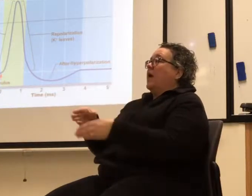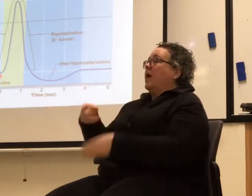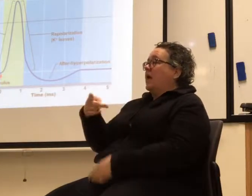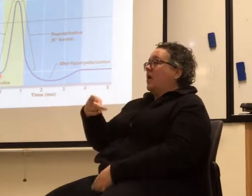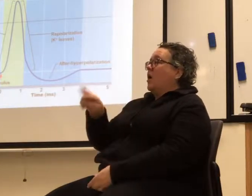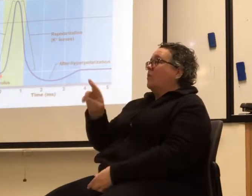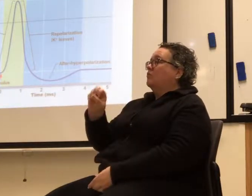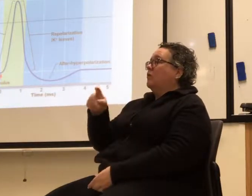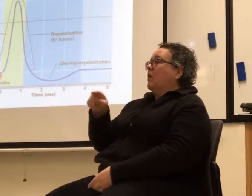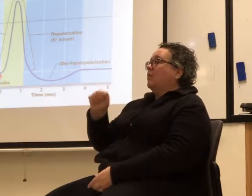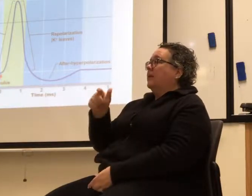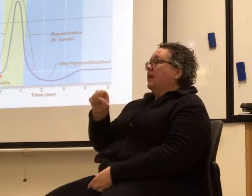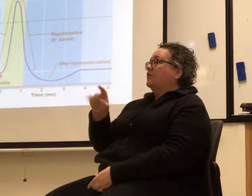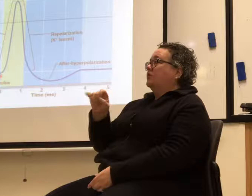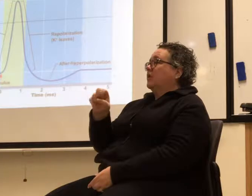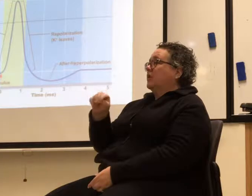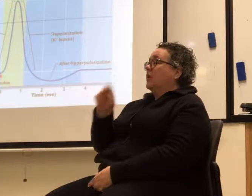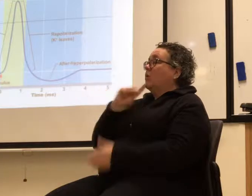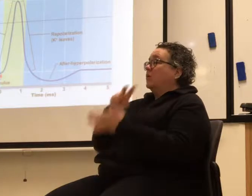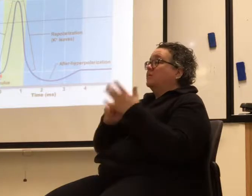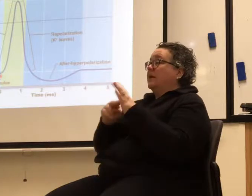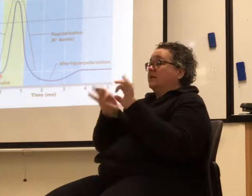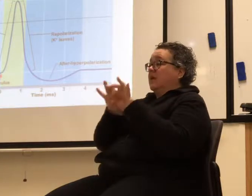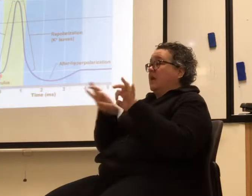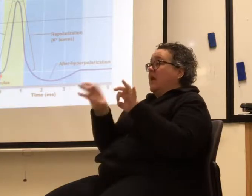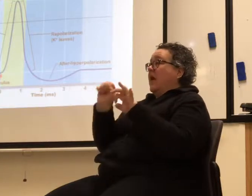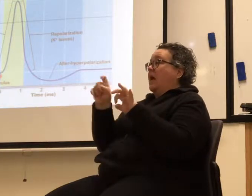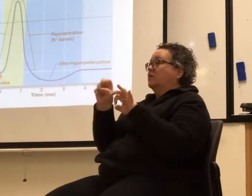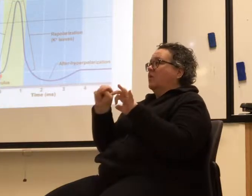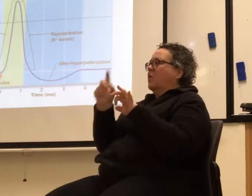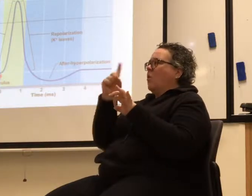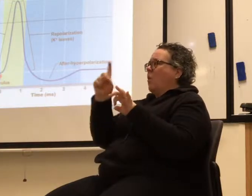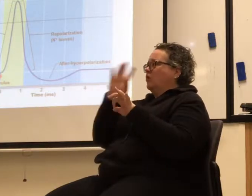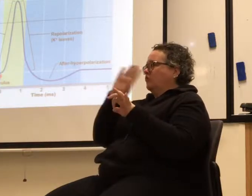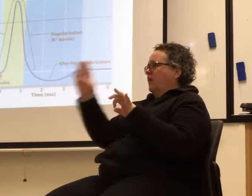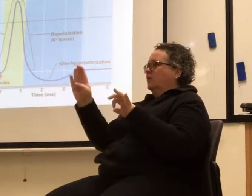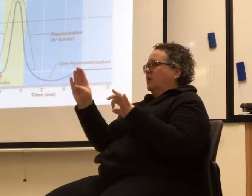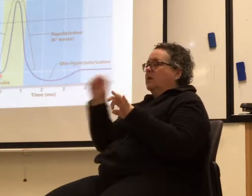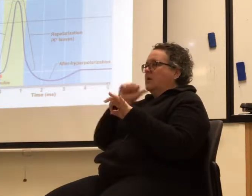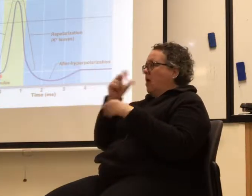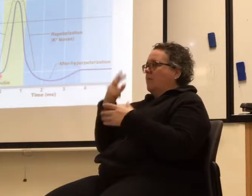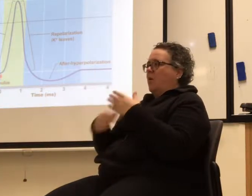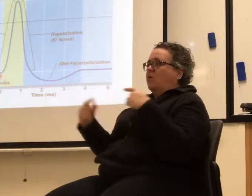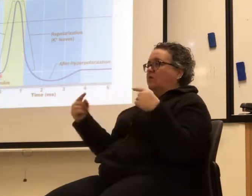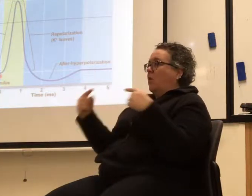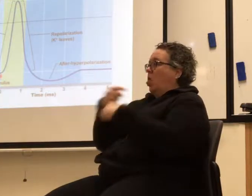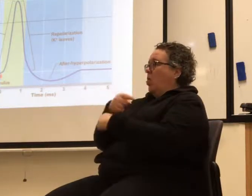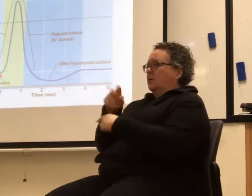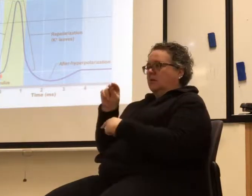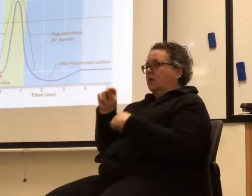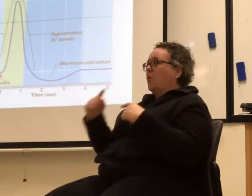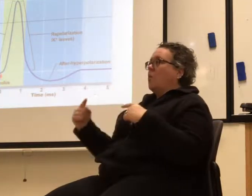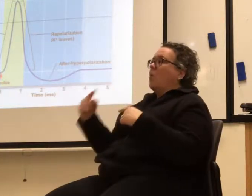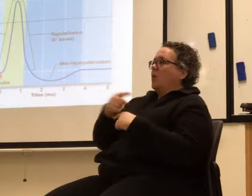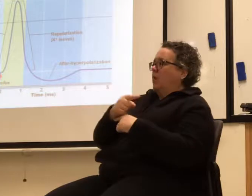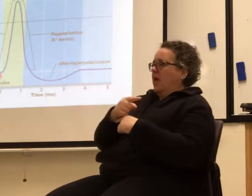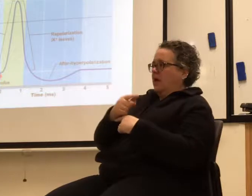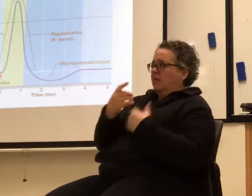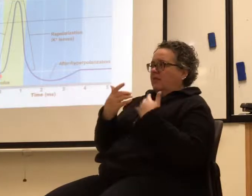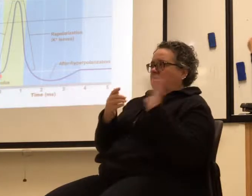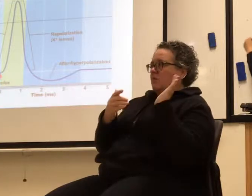axon. Axons travel in one direction, not two. It's one way toward the axon terminal.